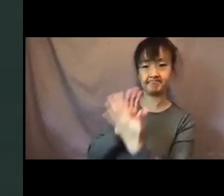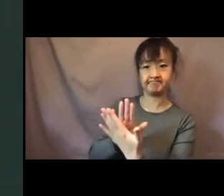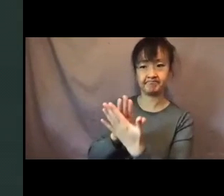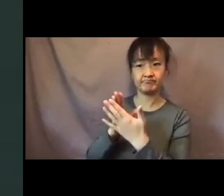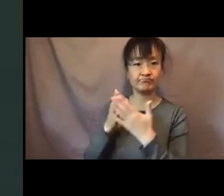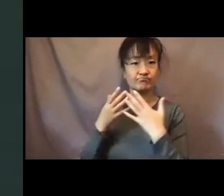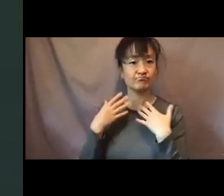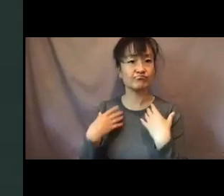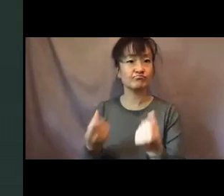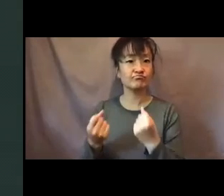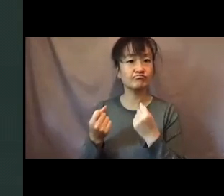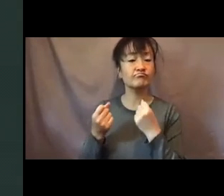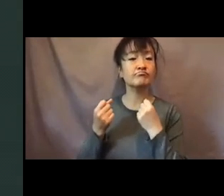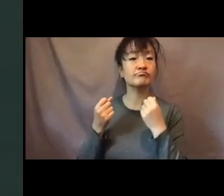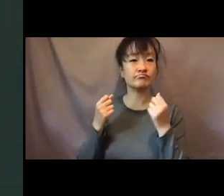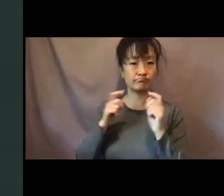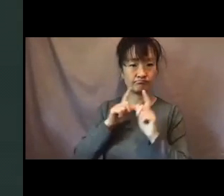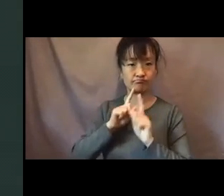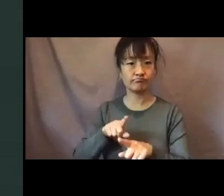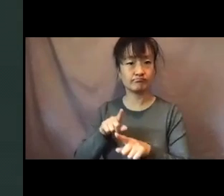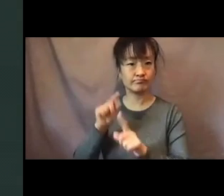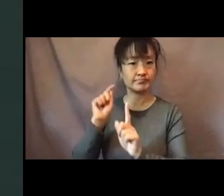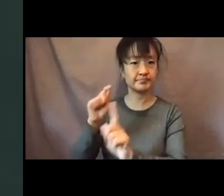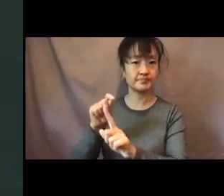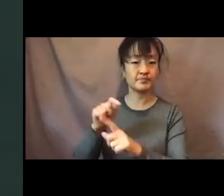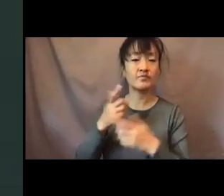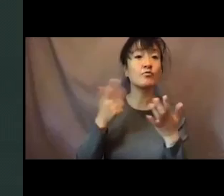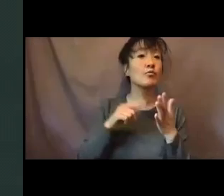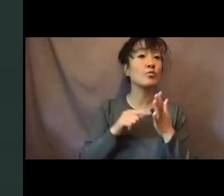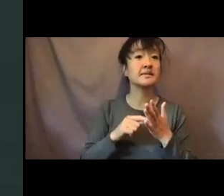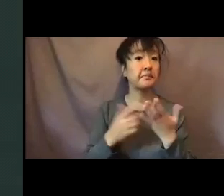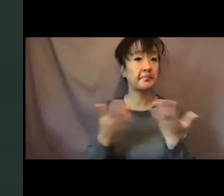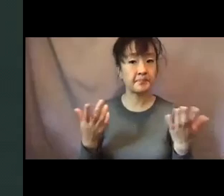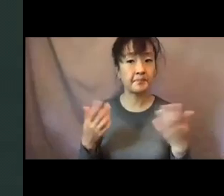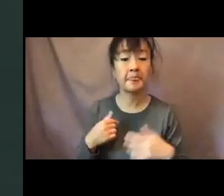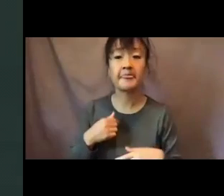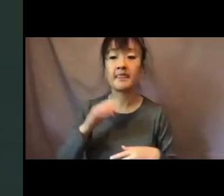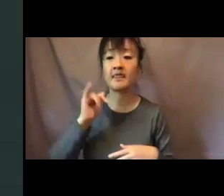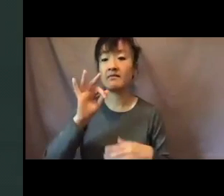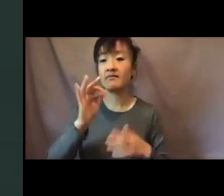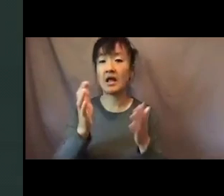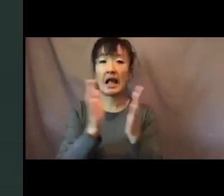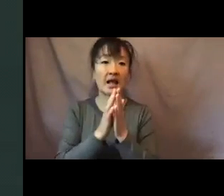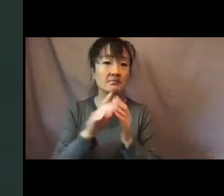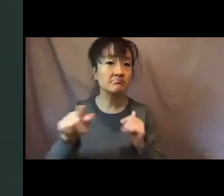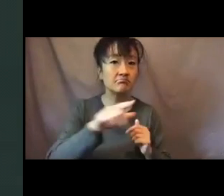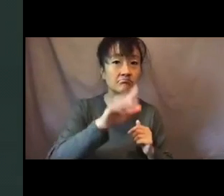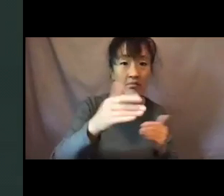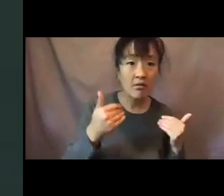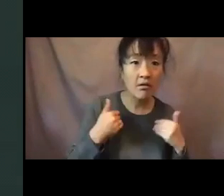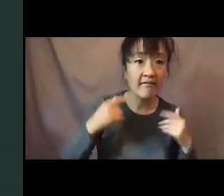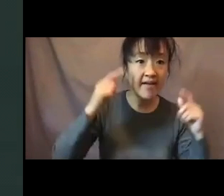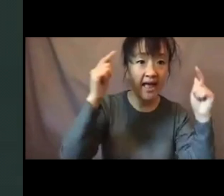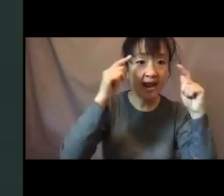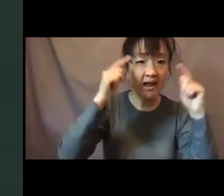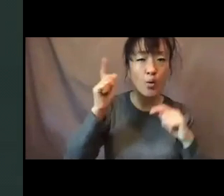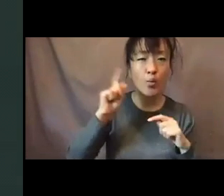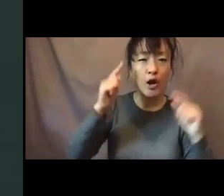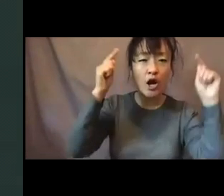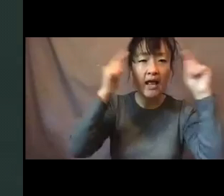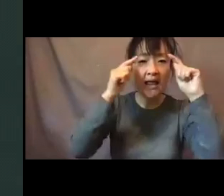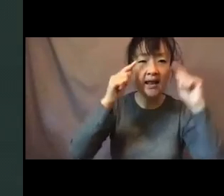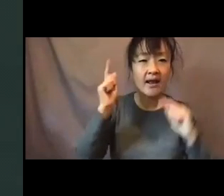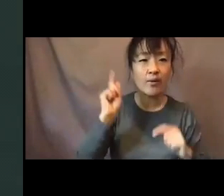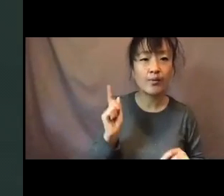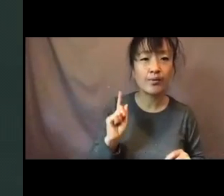promoting a healing response, right? So for example, if I ask any of you, if you have headaches, where is your headache? You